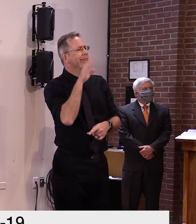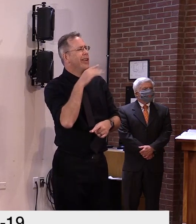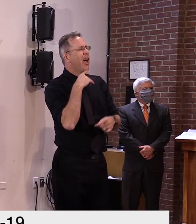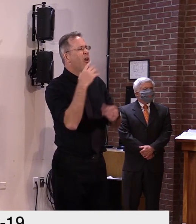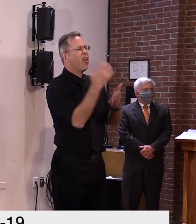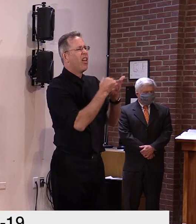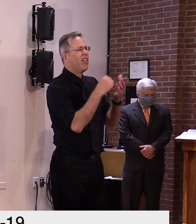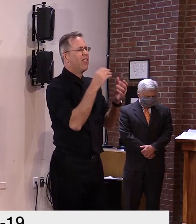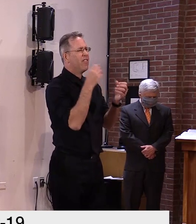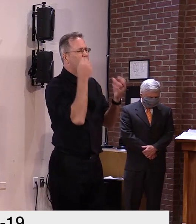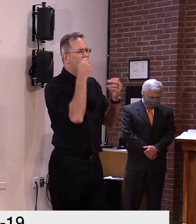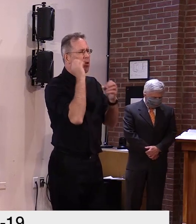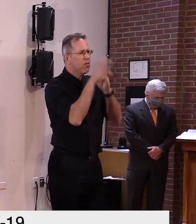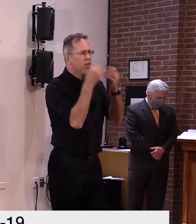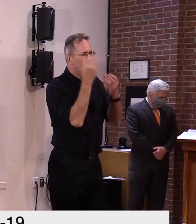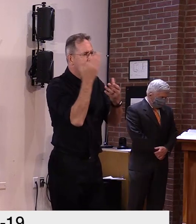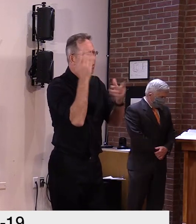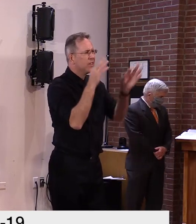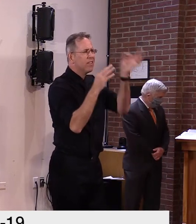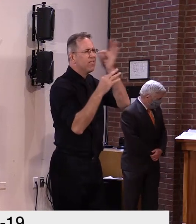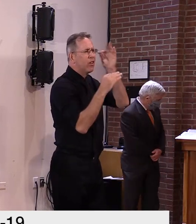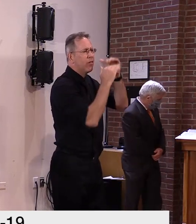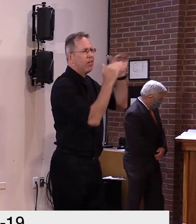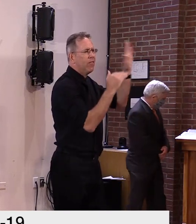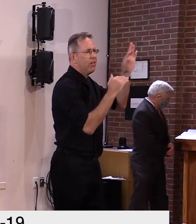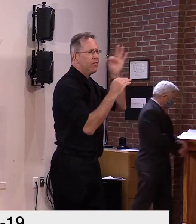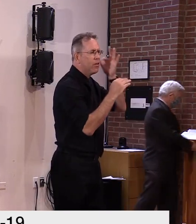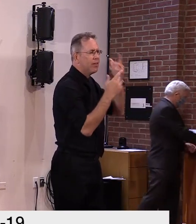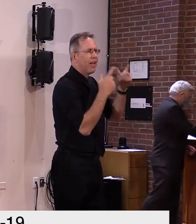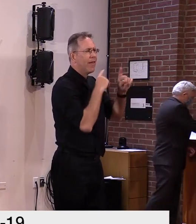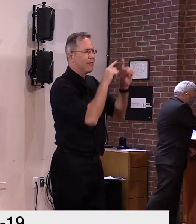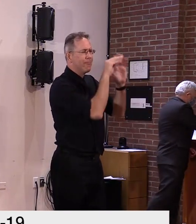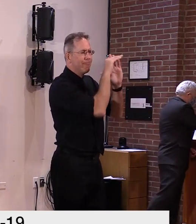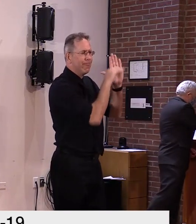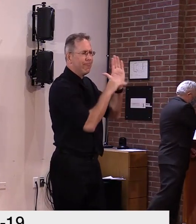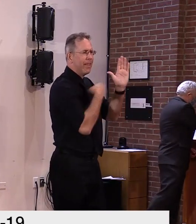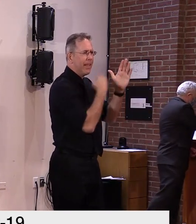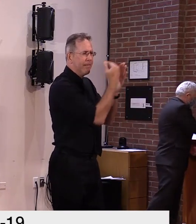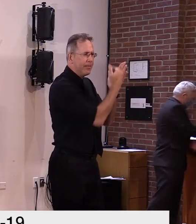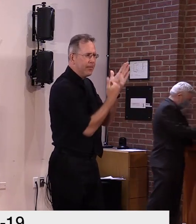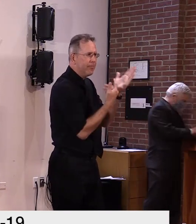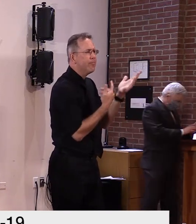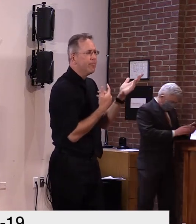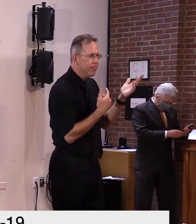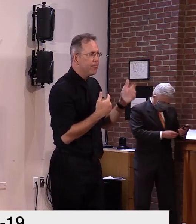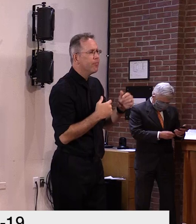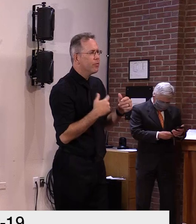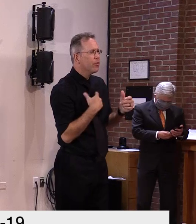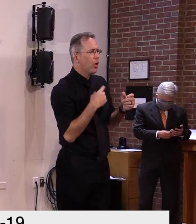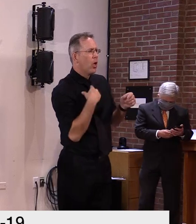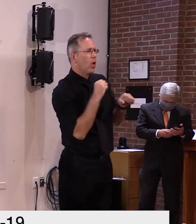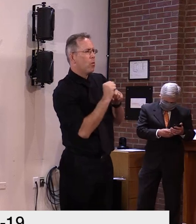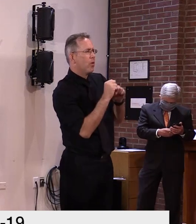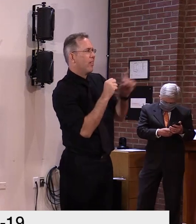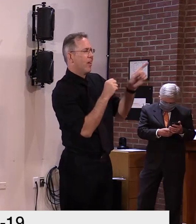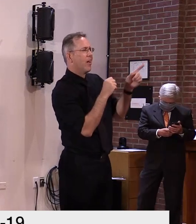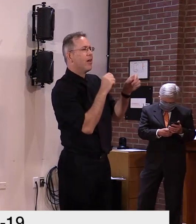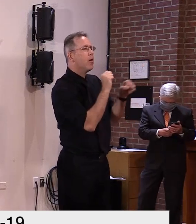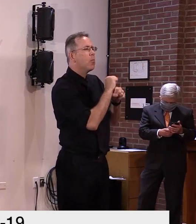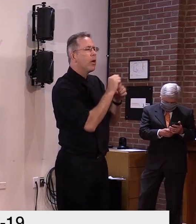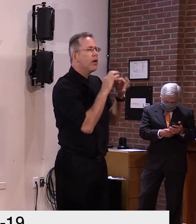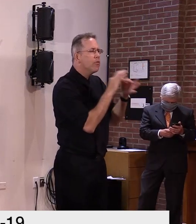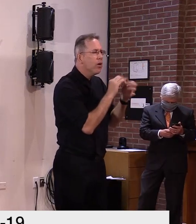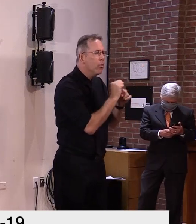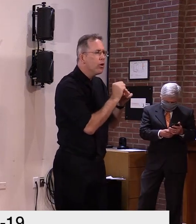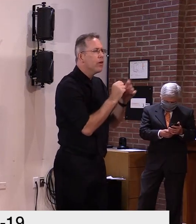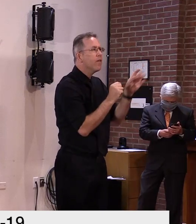of communication has occurred between employers who have obtained those federal loans /